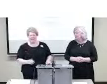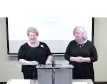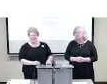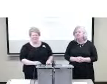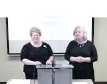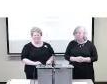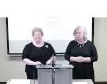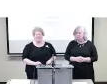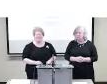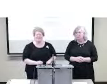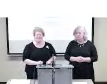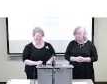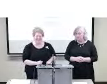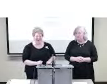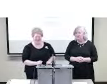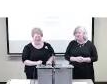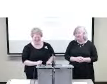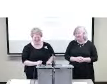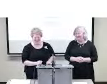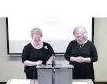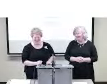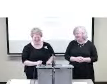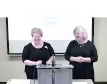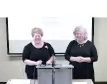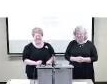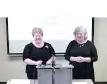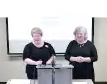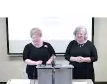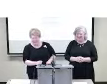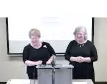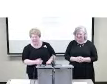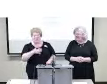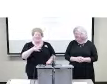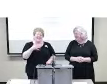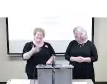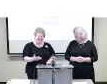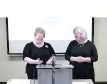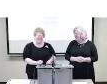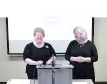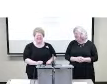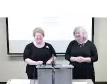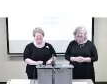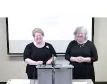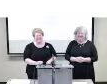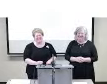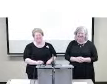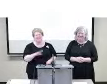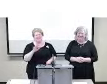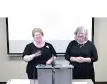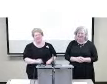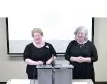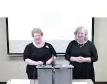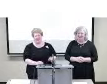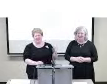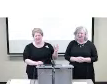cleaning day and we don't expect you to stay home all day long cleaning your parents might but we're not saying that we're just saying to do